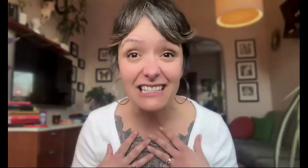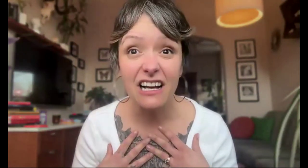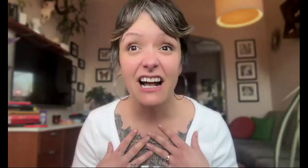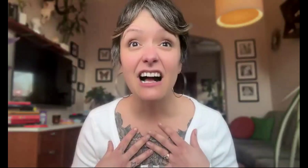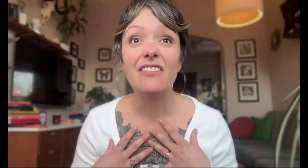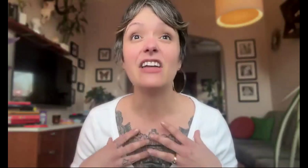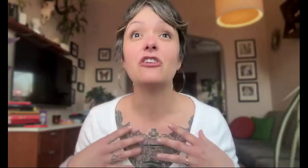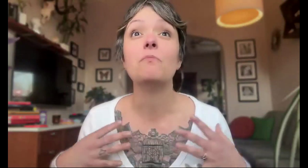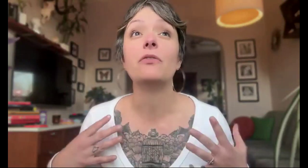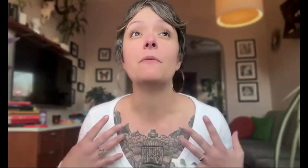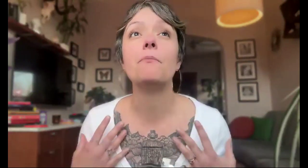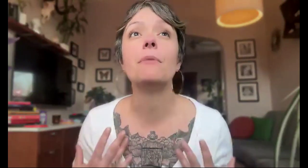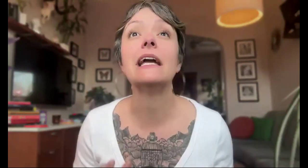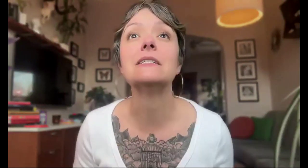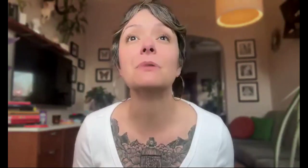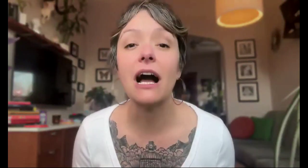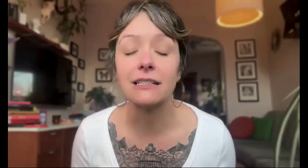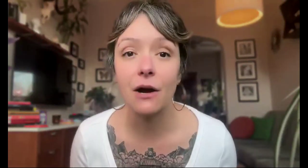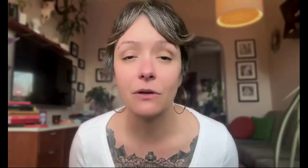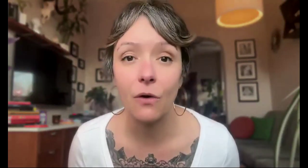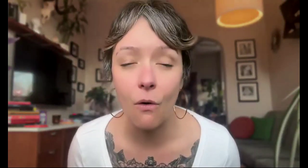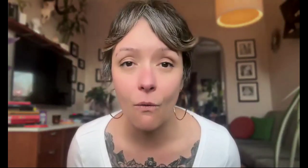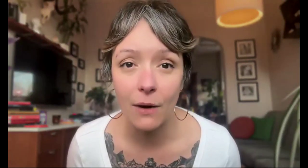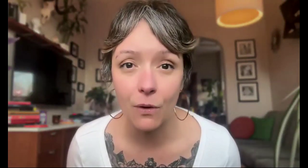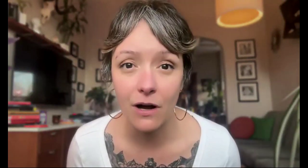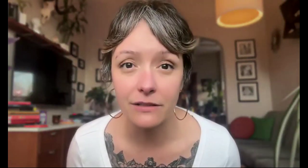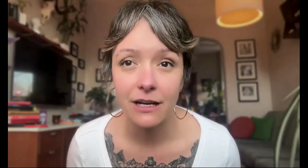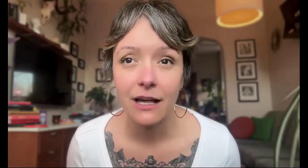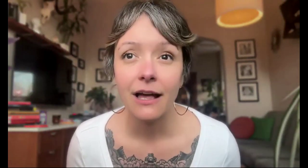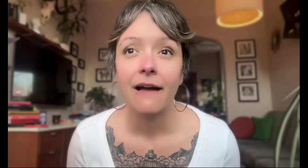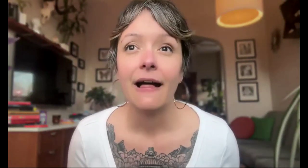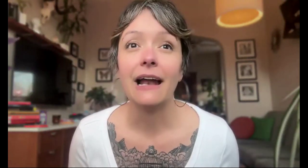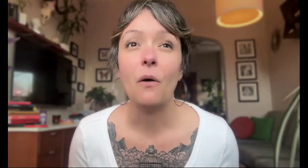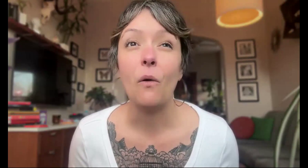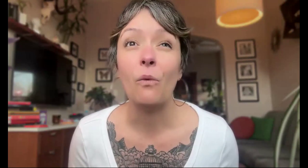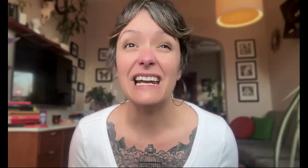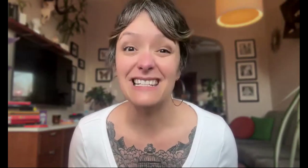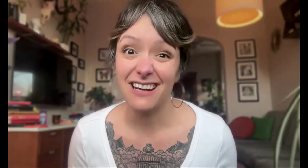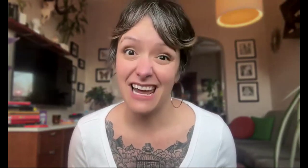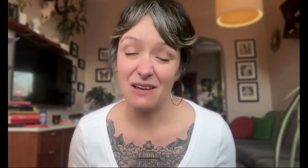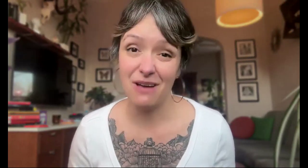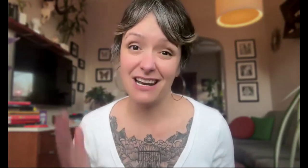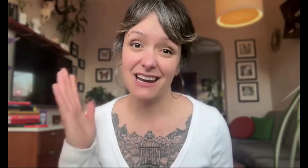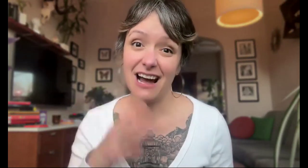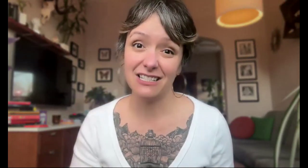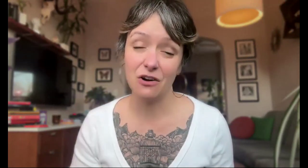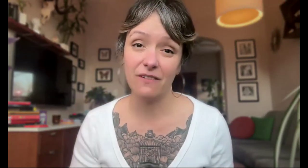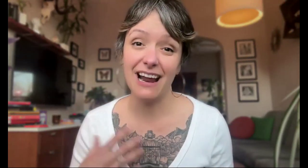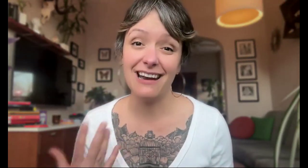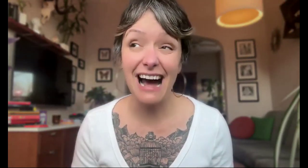pretend that you built the biggest block tower in the whole wide world and wind came and it knocked it over and now